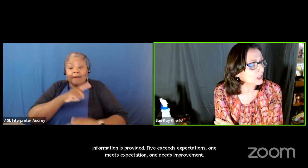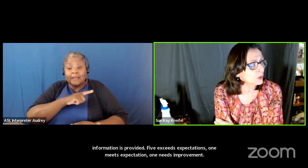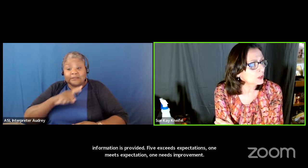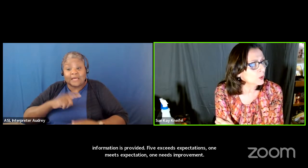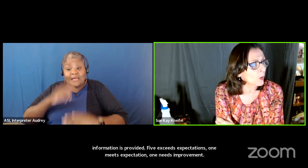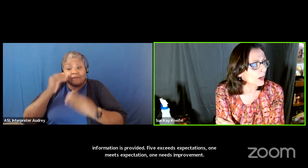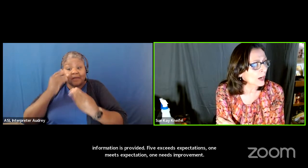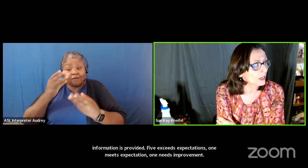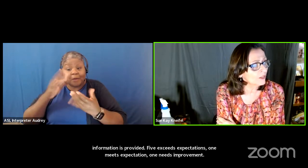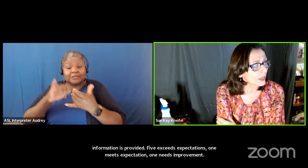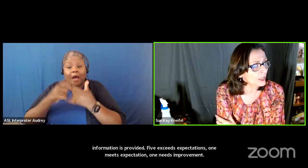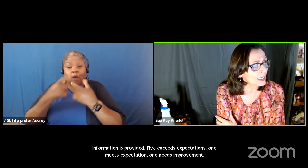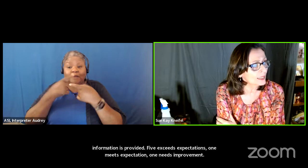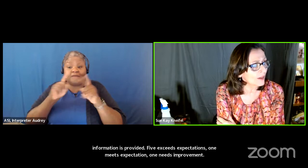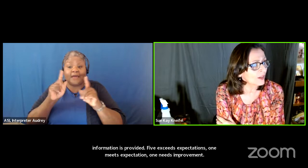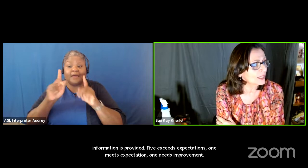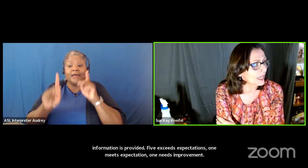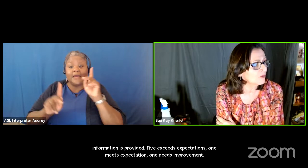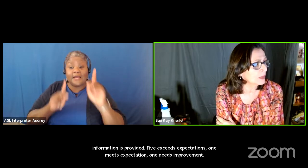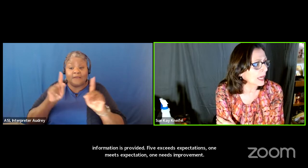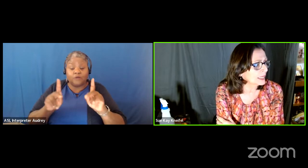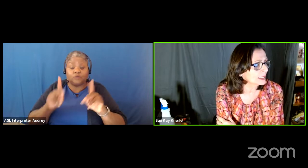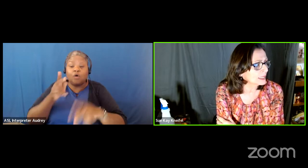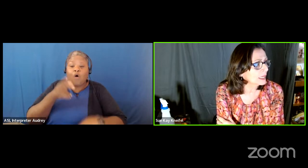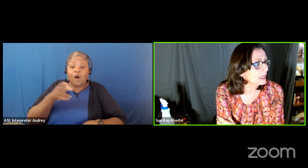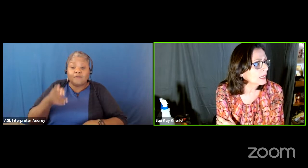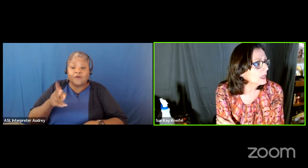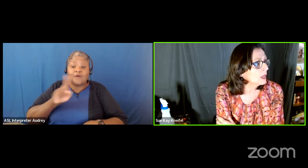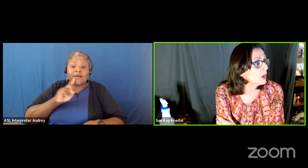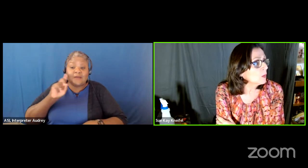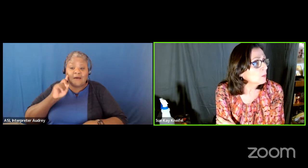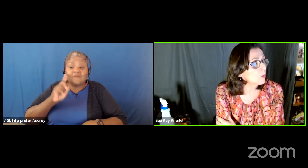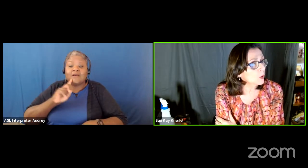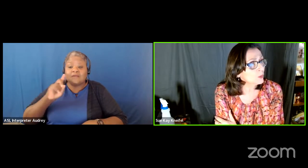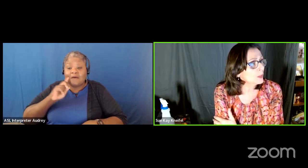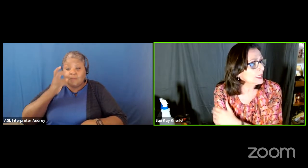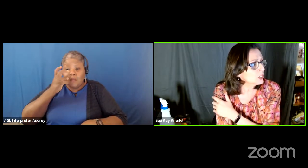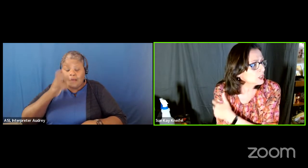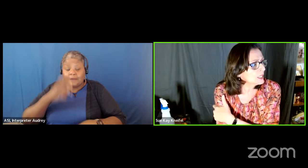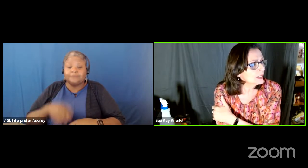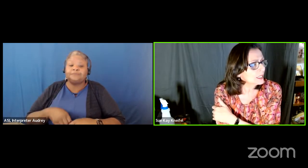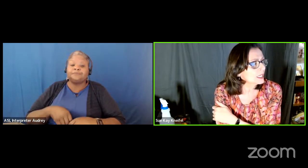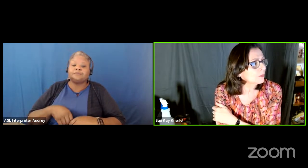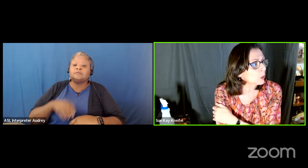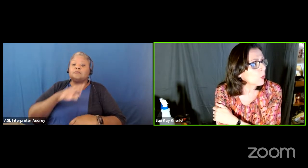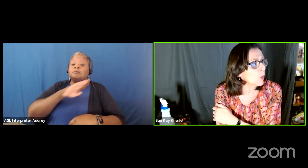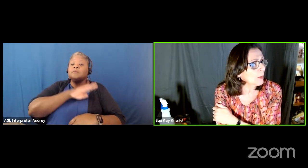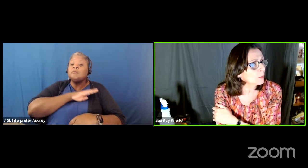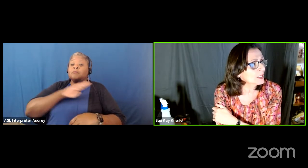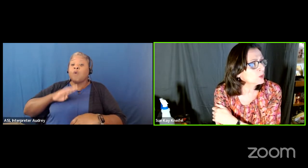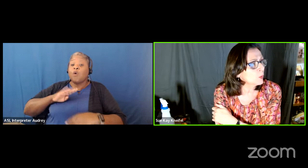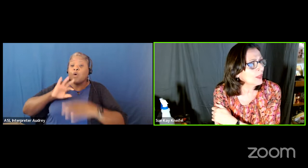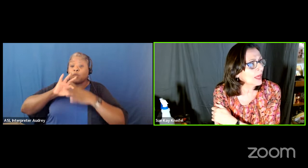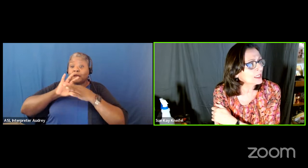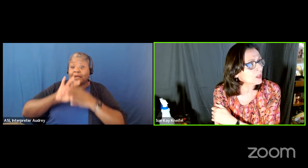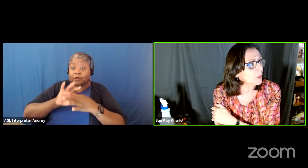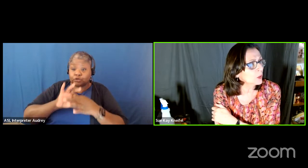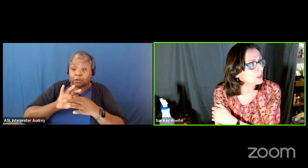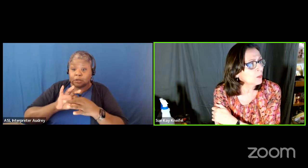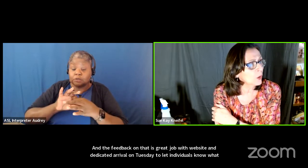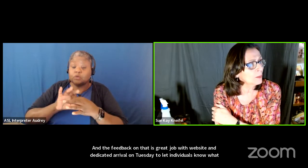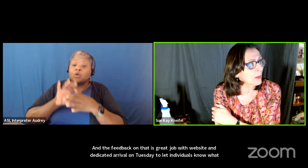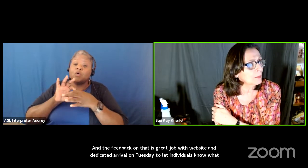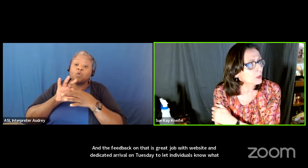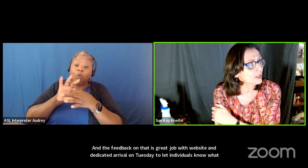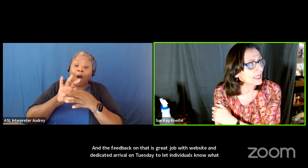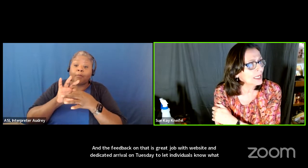affects individuals who are hard of hearing, deaf, and deafblind. Board relations, cooperates with and